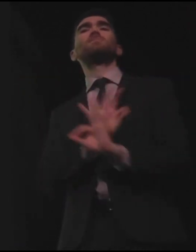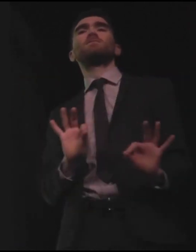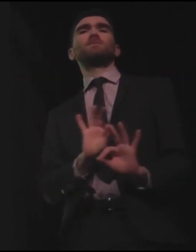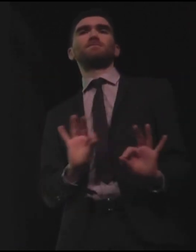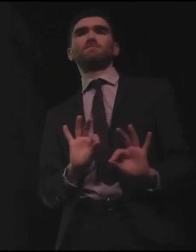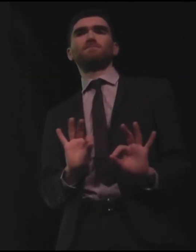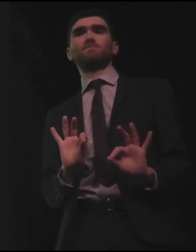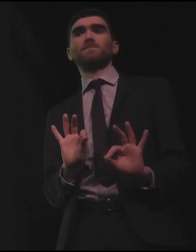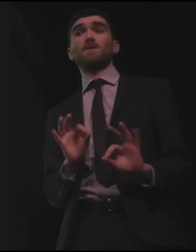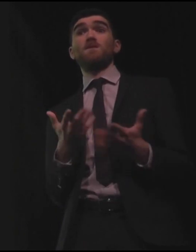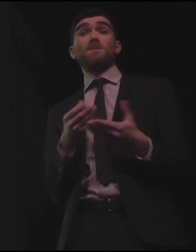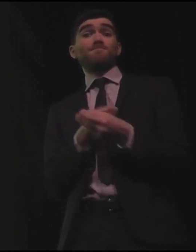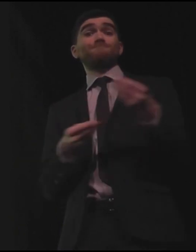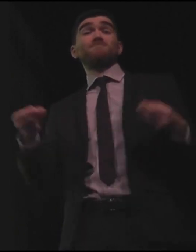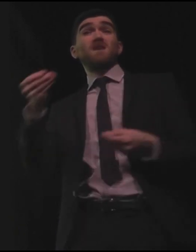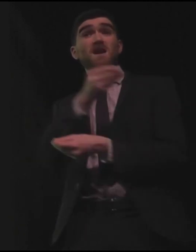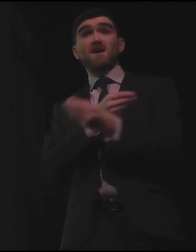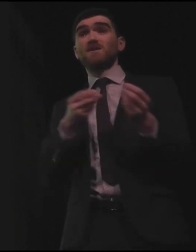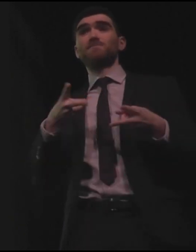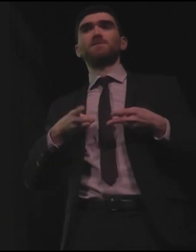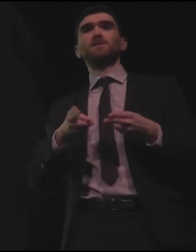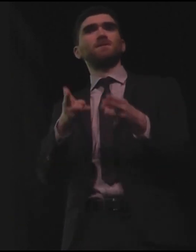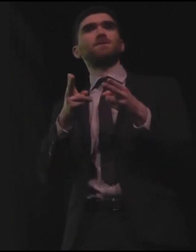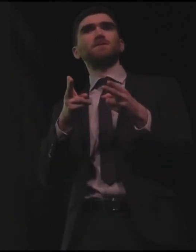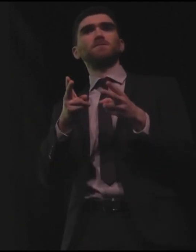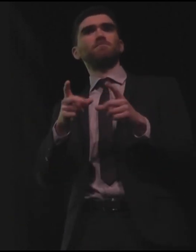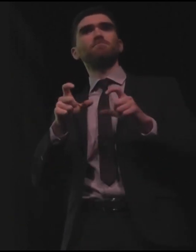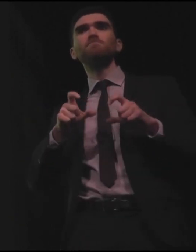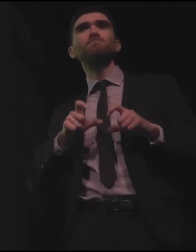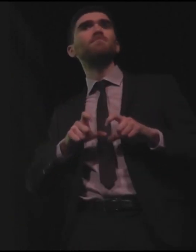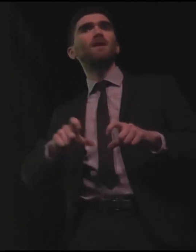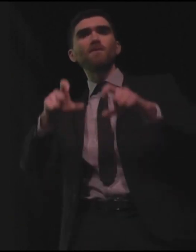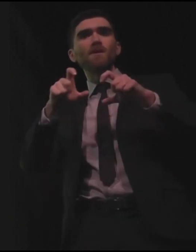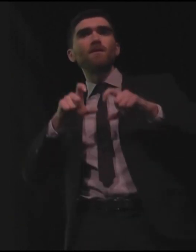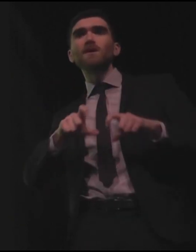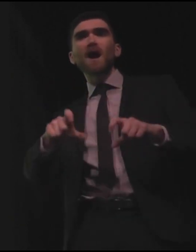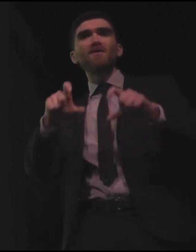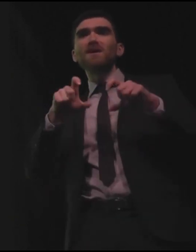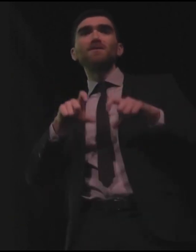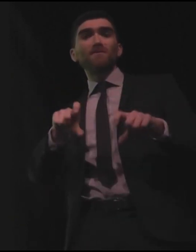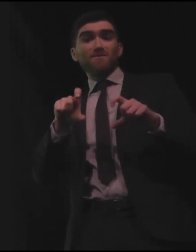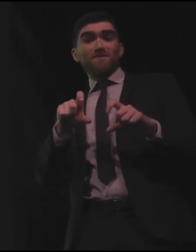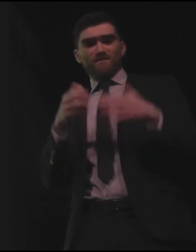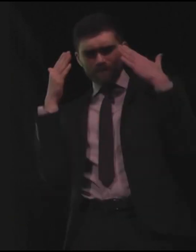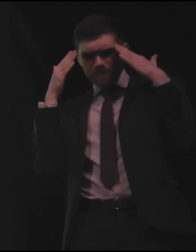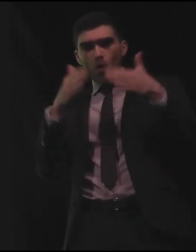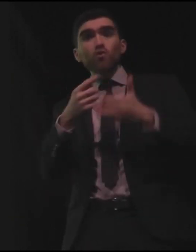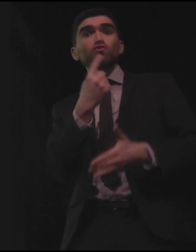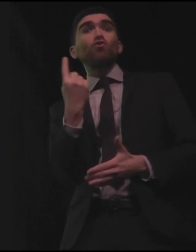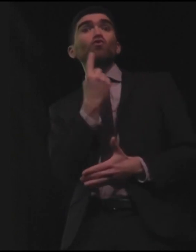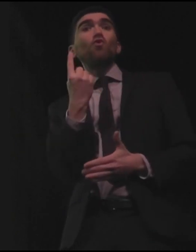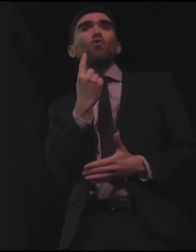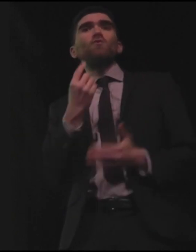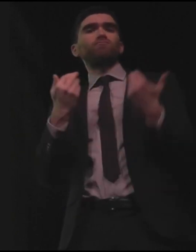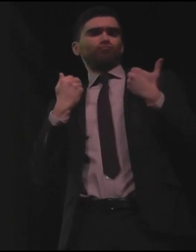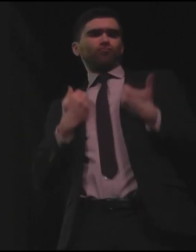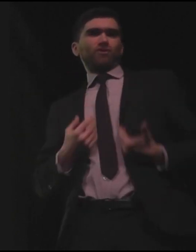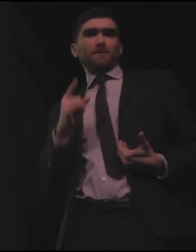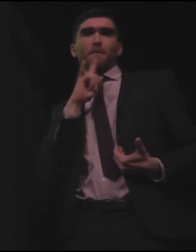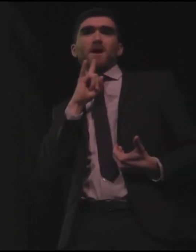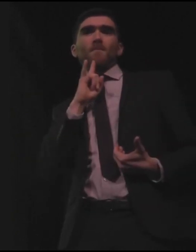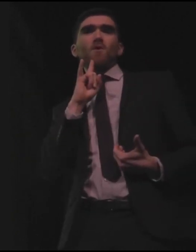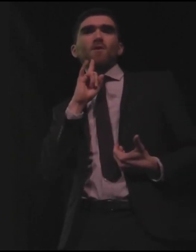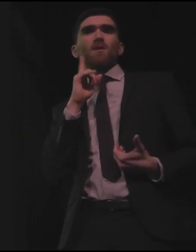the wealthy, the financial crash was used as a springboard to further the interests of the wealthiest and